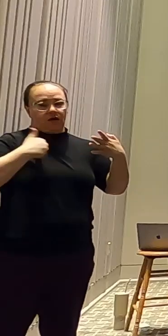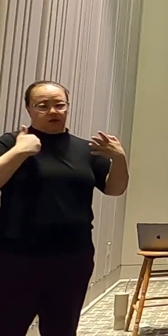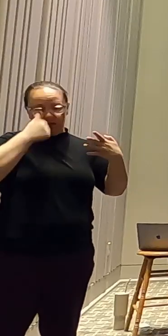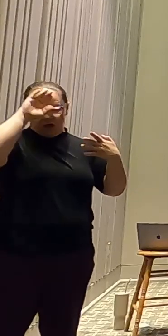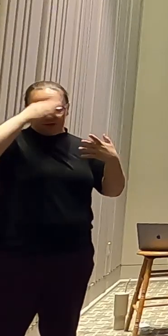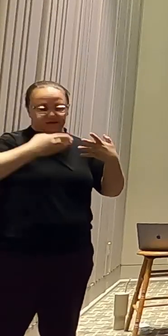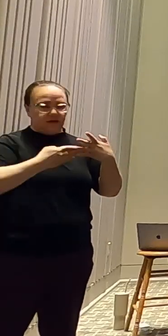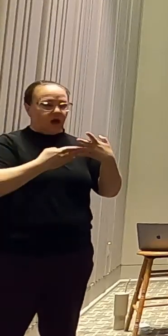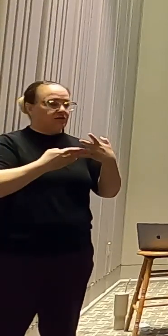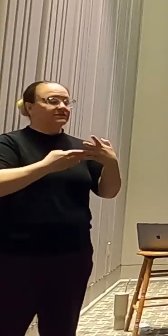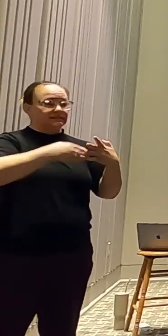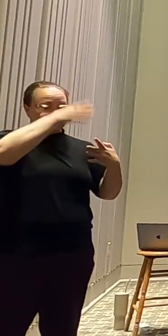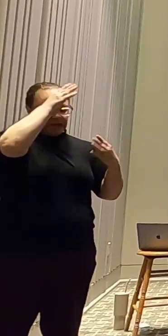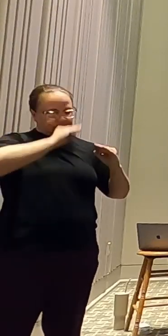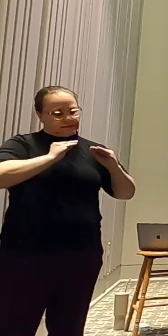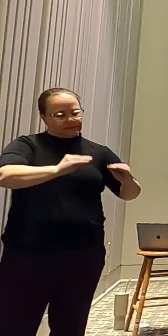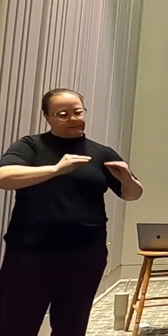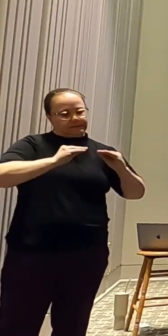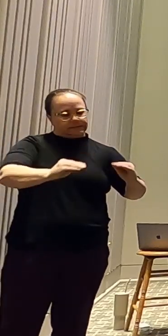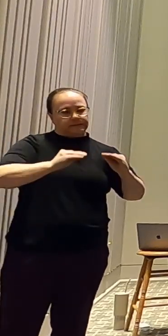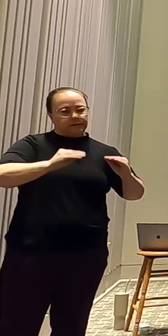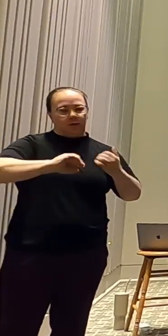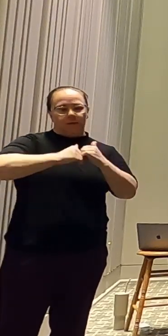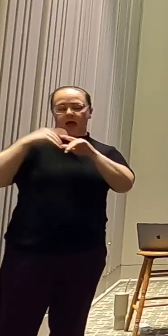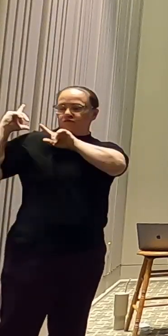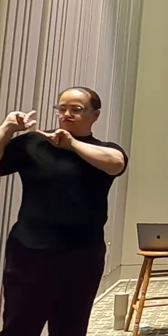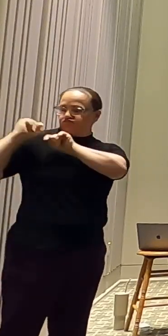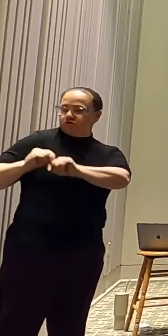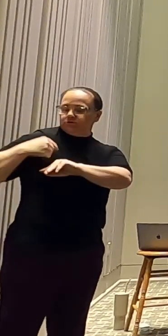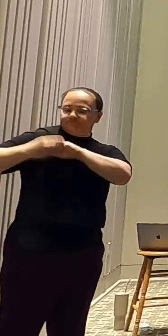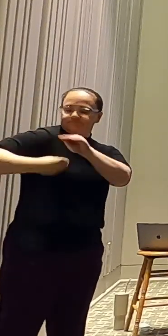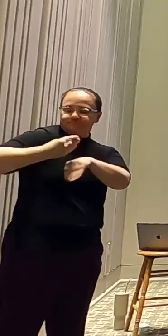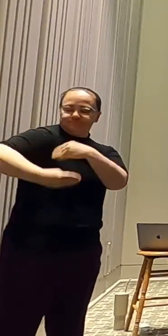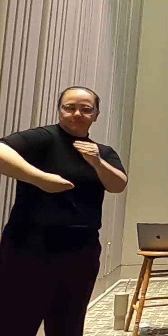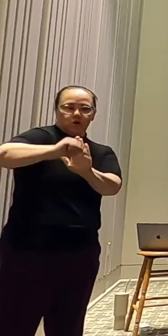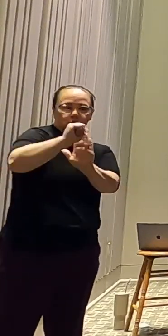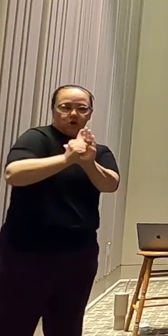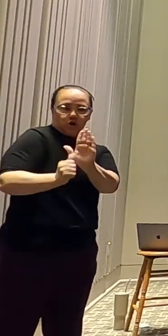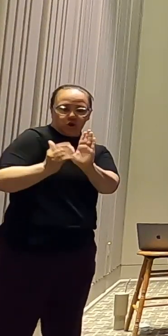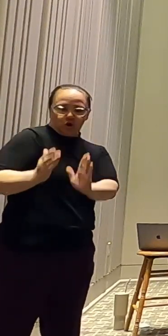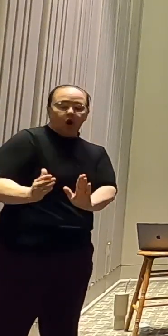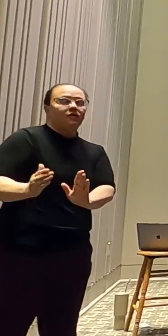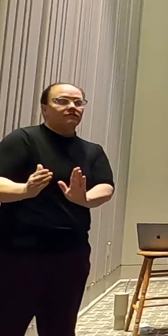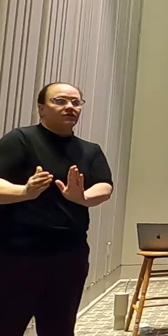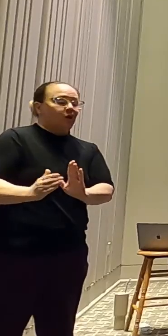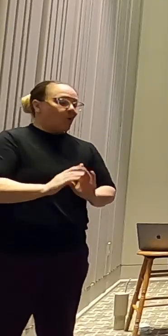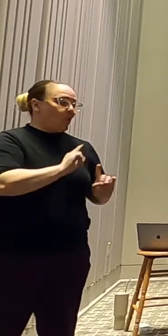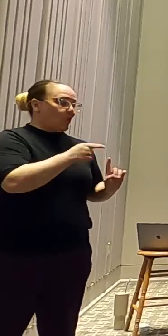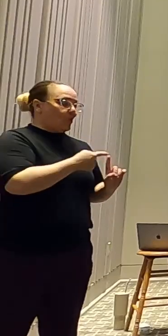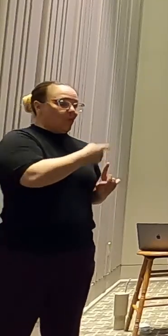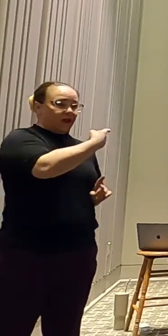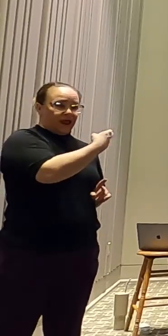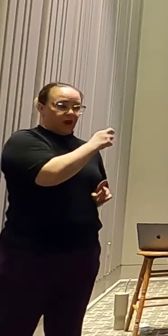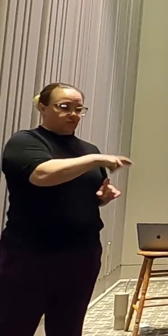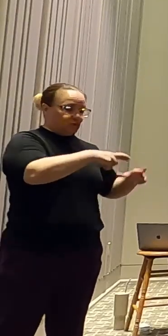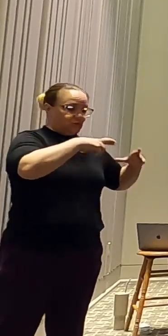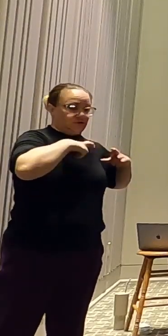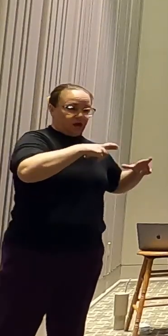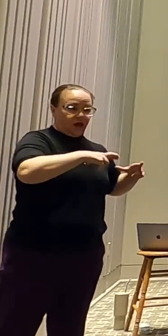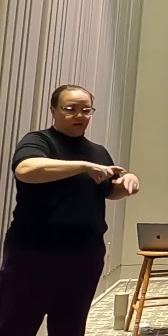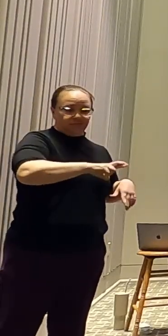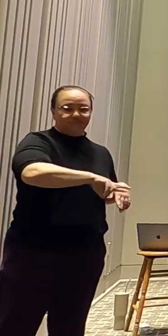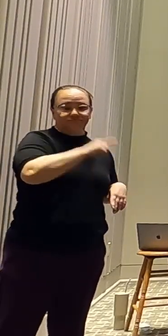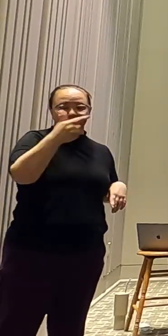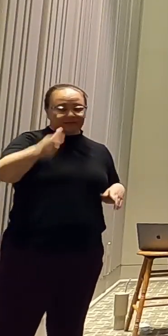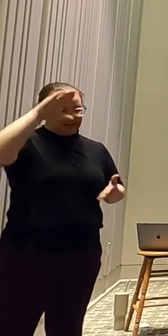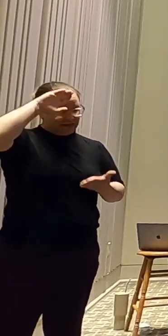of traditional carving. So when Henry retired as master carver from Thunderbird Park, his son Richard took over,